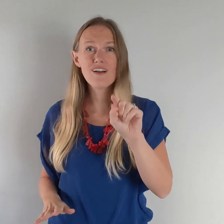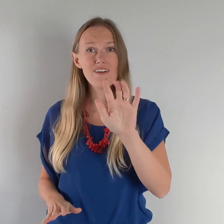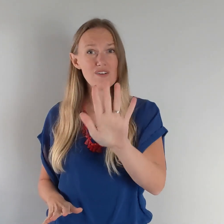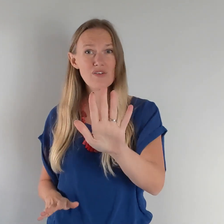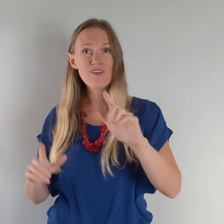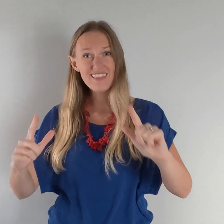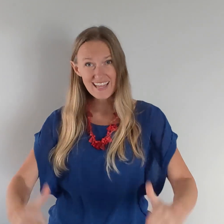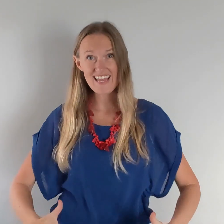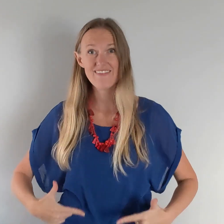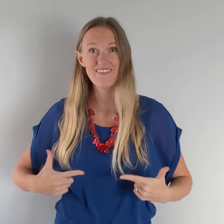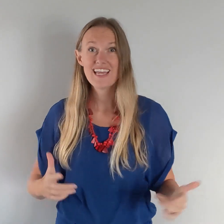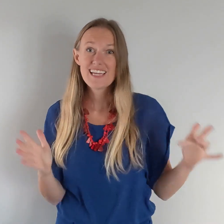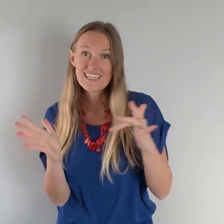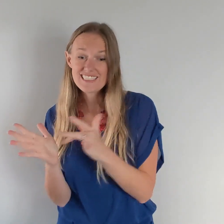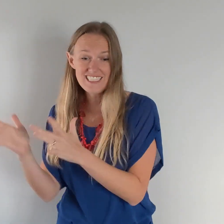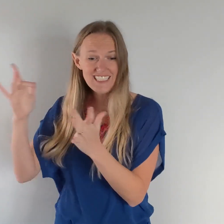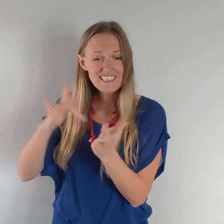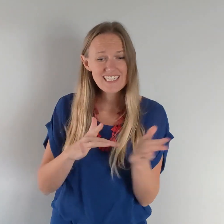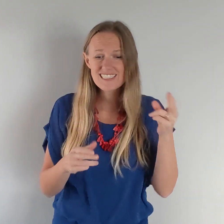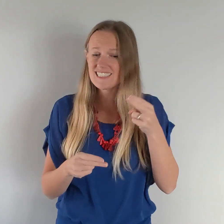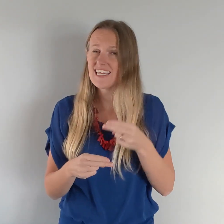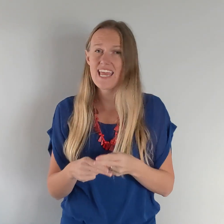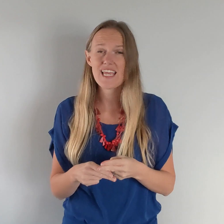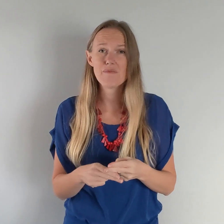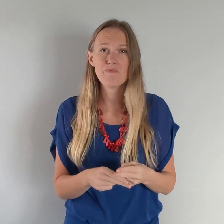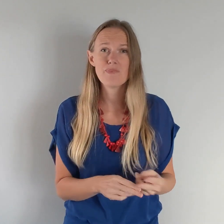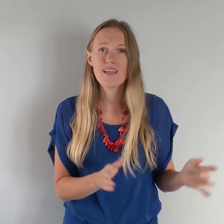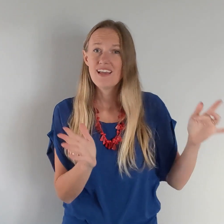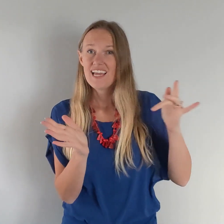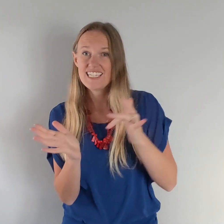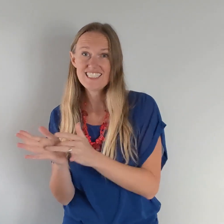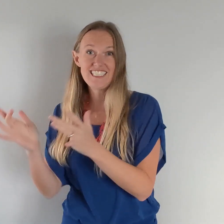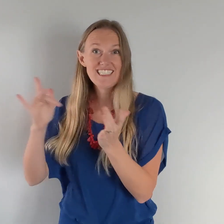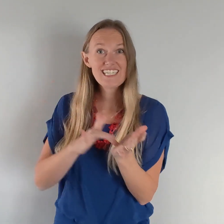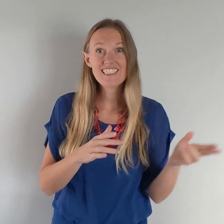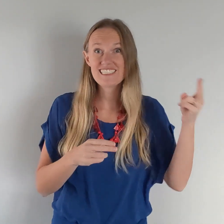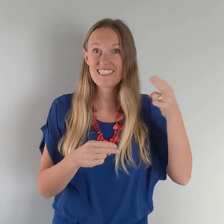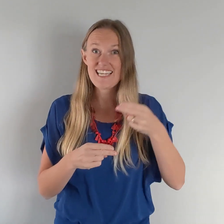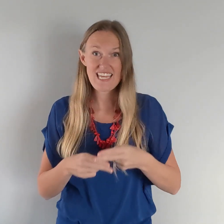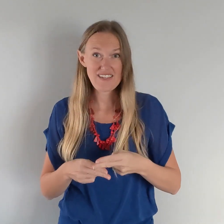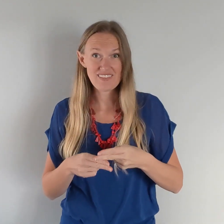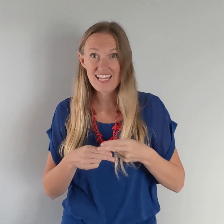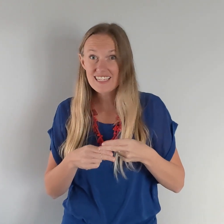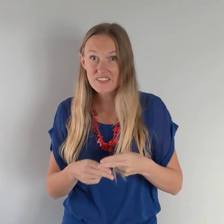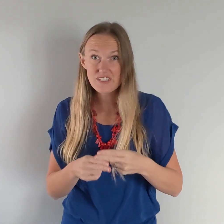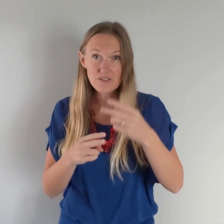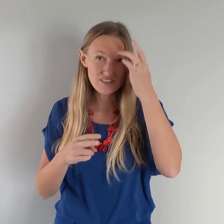your life in Jesus' name. In Jesus' name. Okay, that's everything we learned